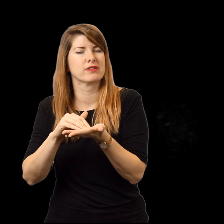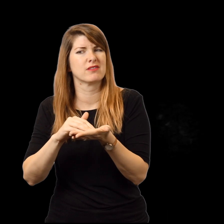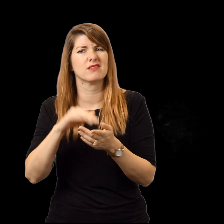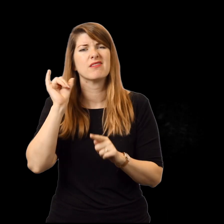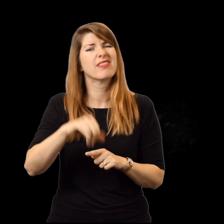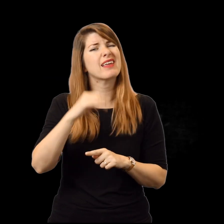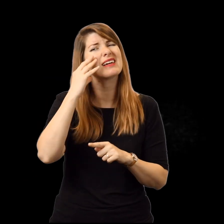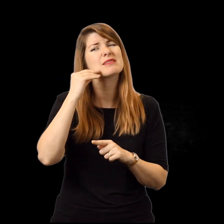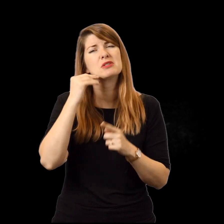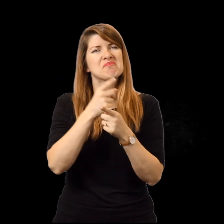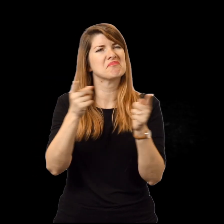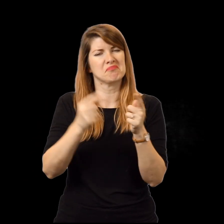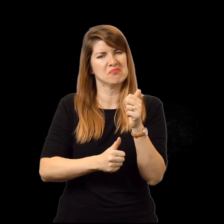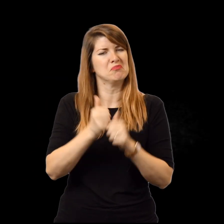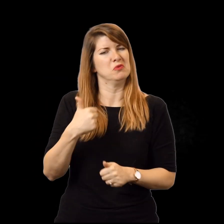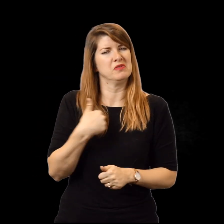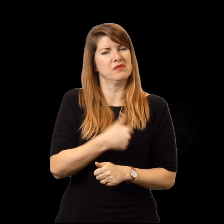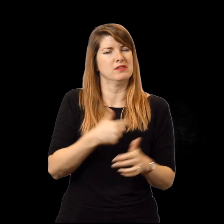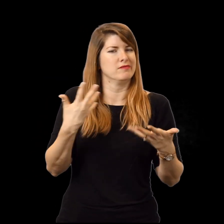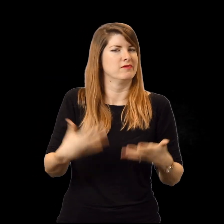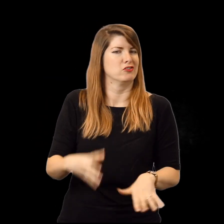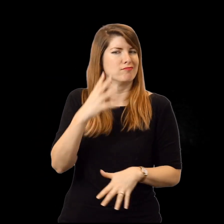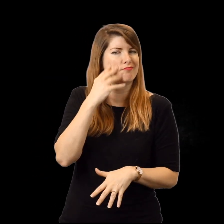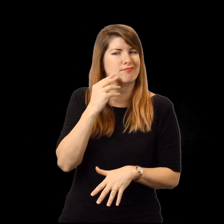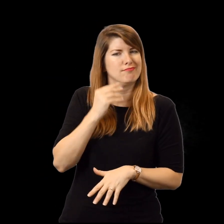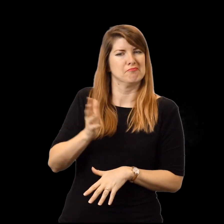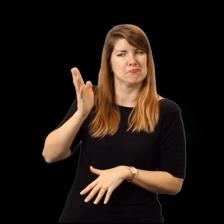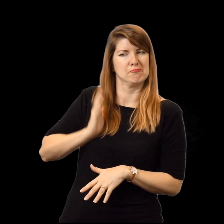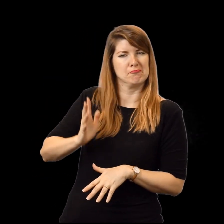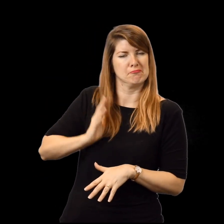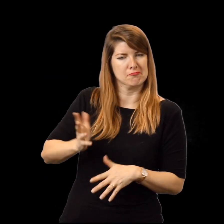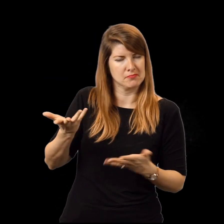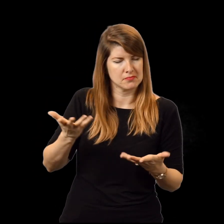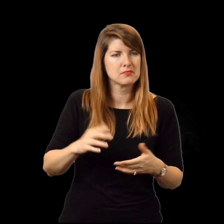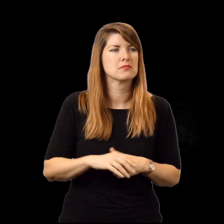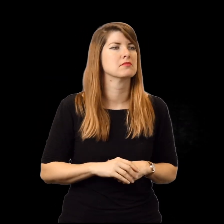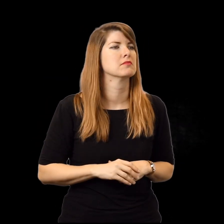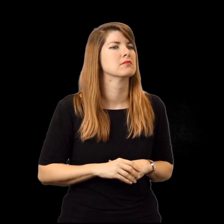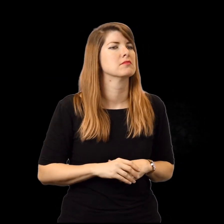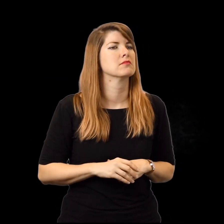again. This is an experience that most all of us have had.